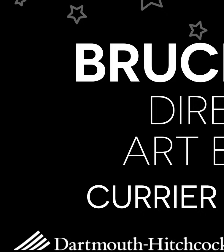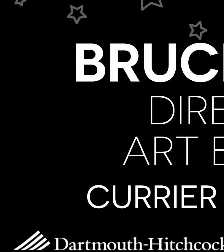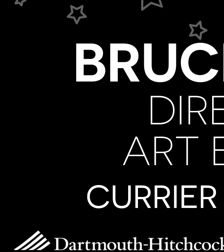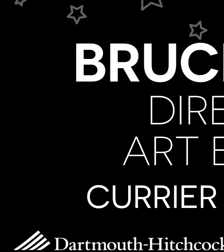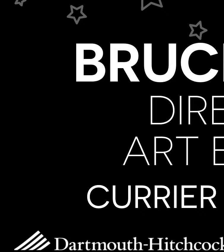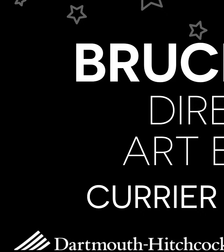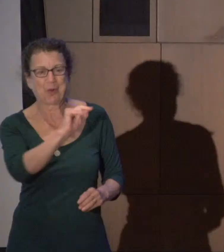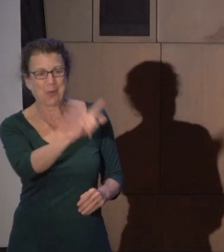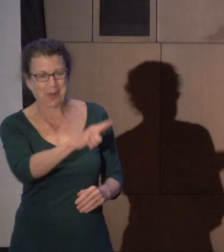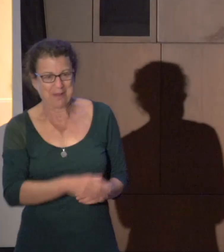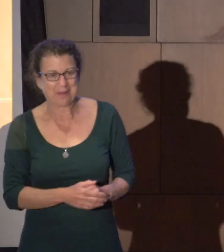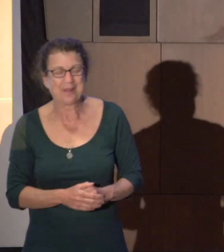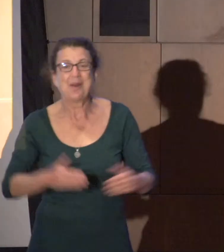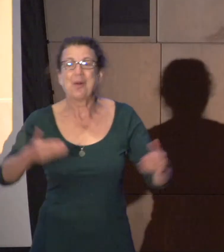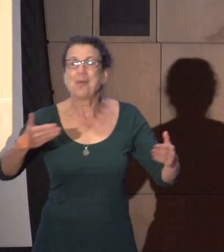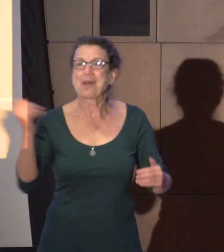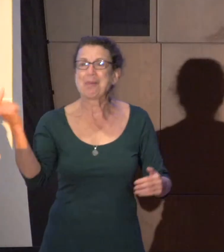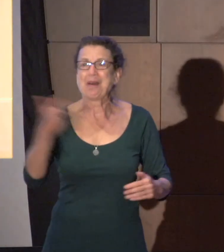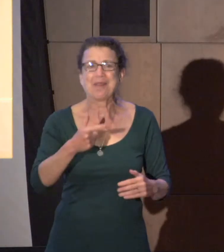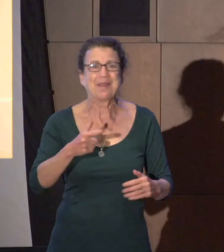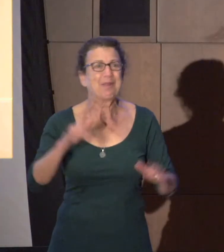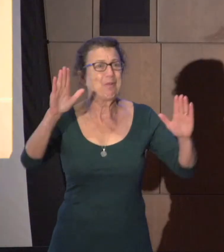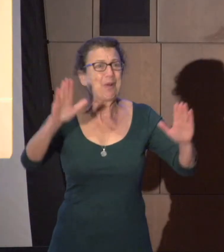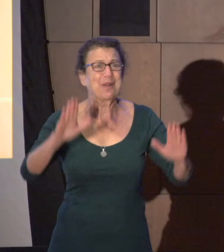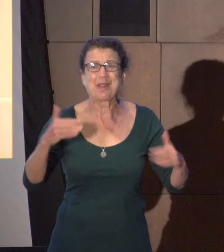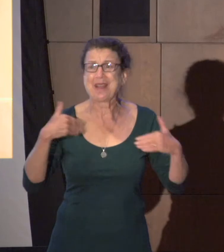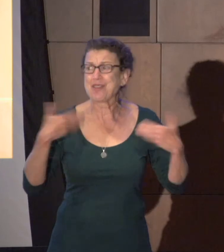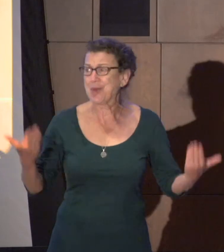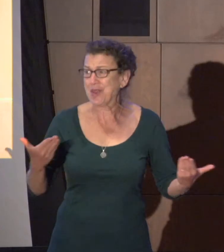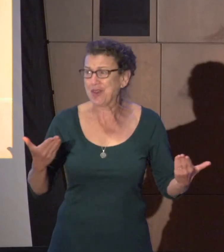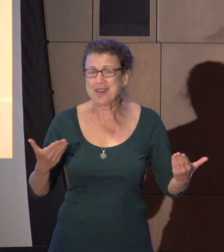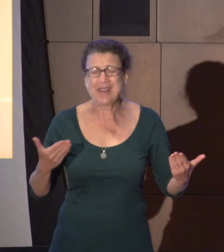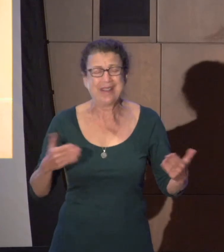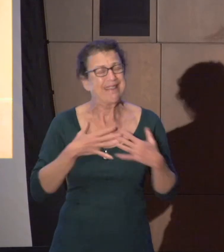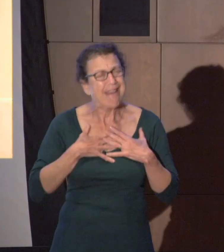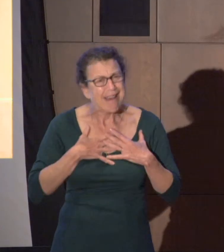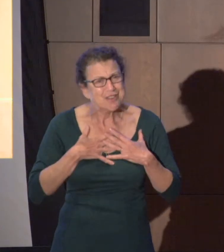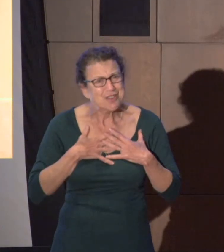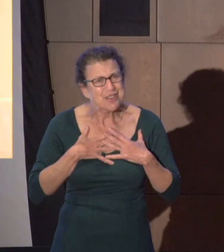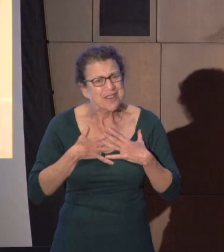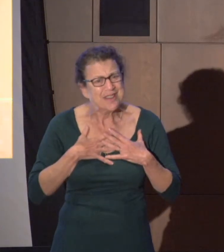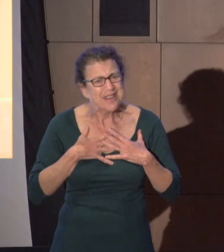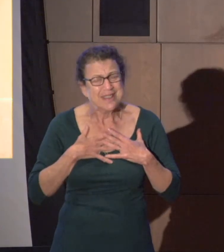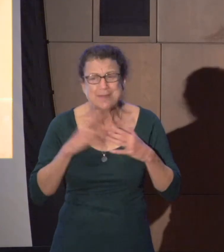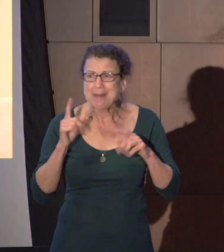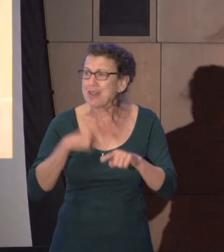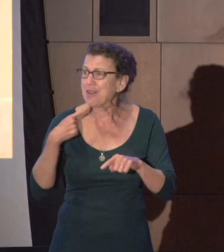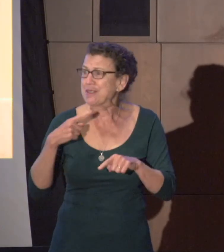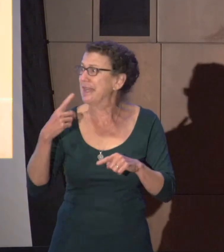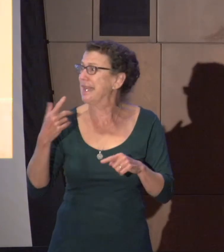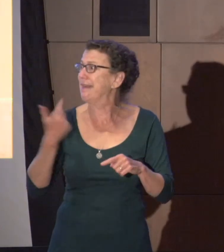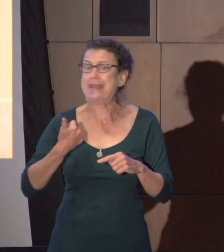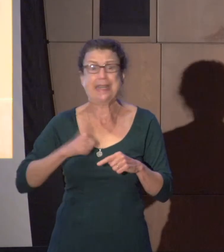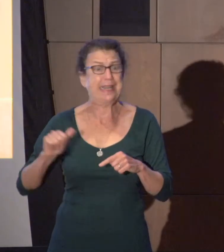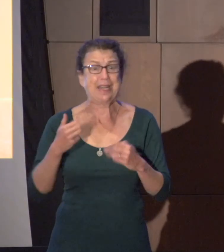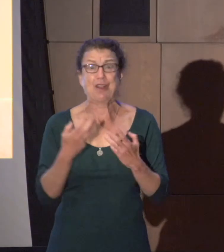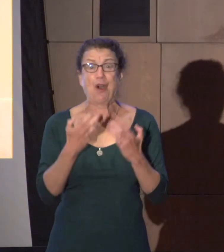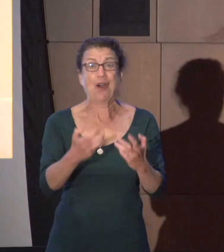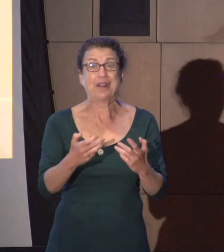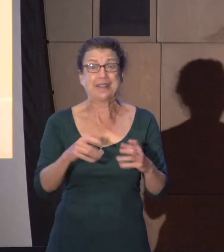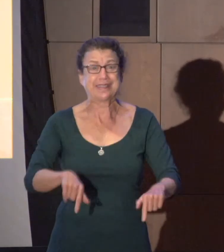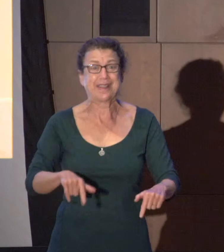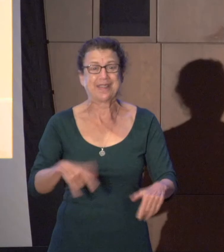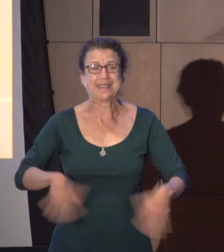Thank you, Will. Welcome, everyone. It's wonderful to have you here. Gosh, it's been so long since we've had an audience in